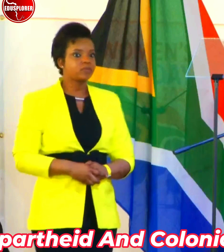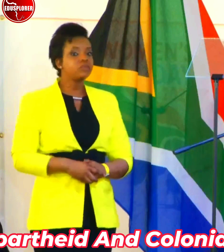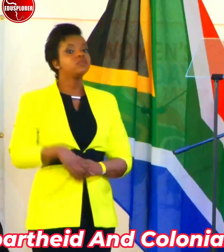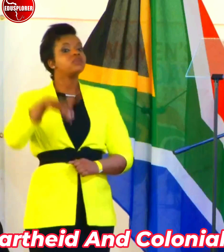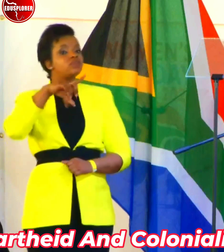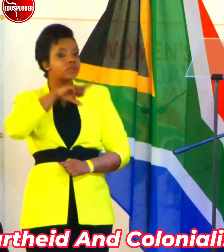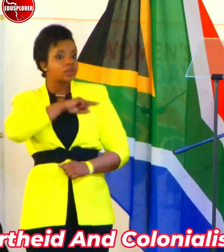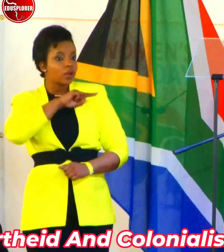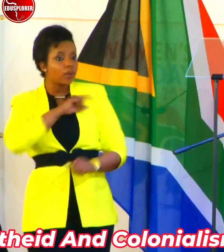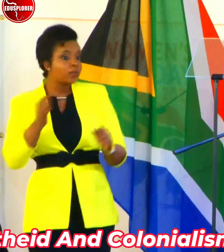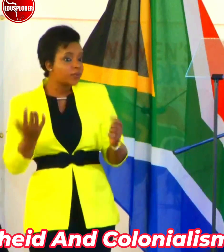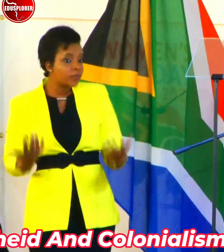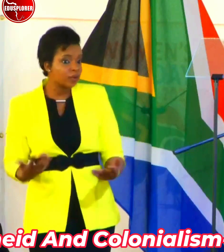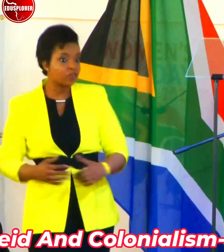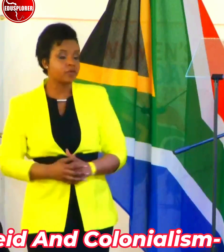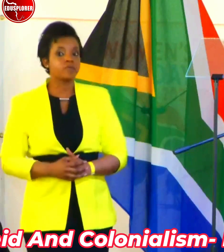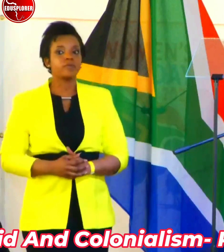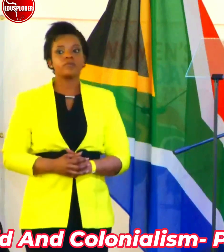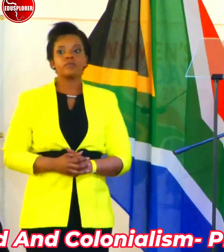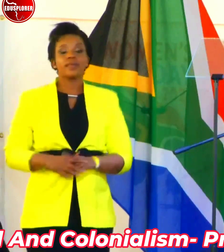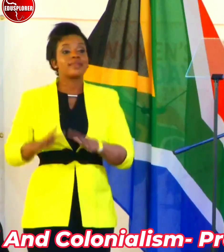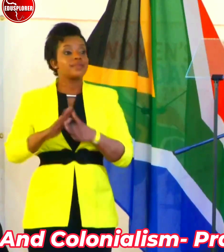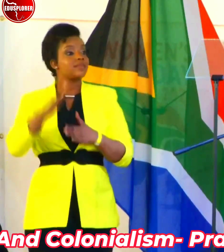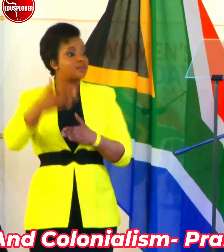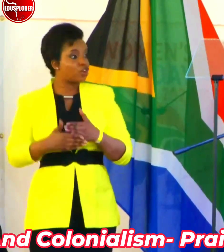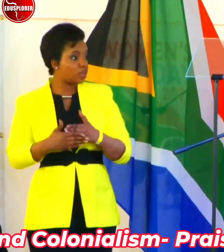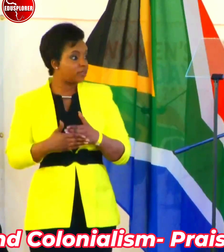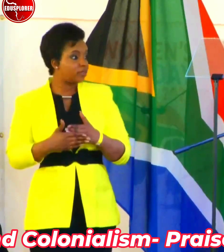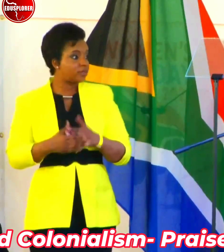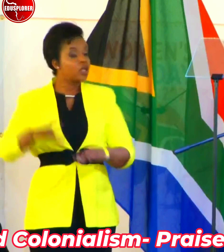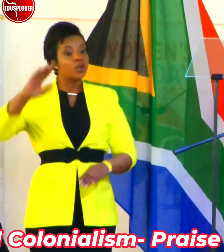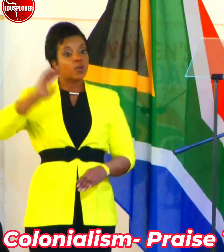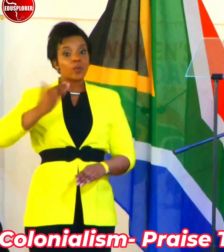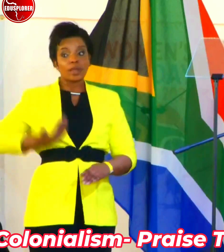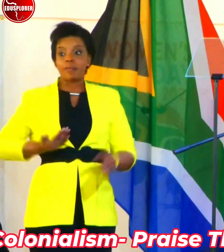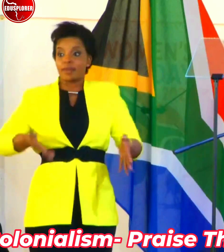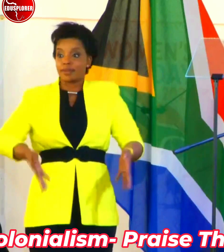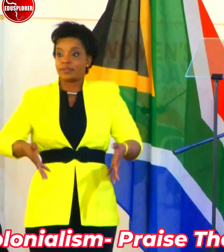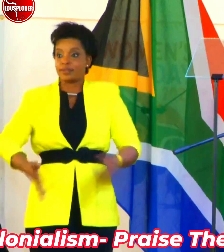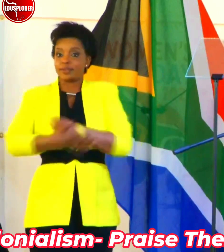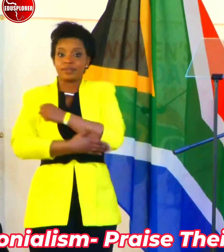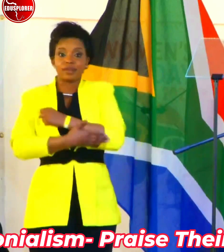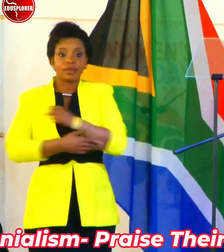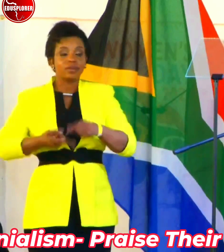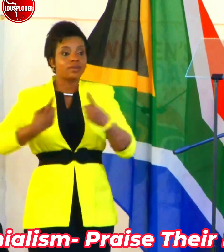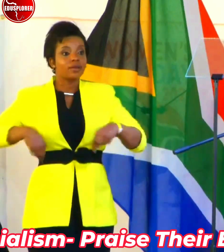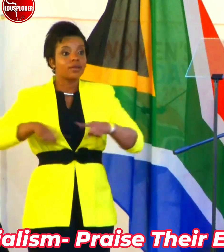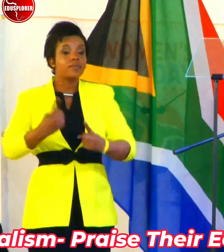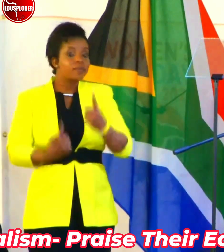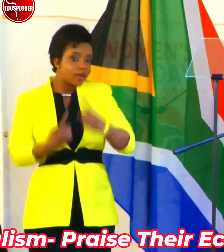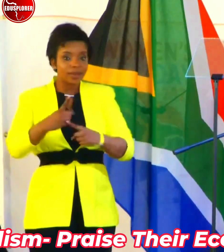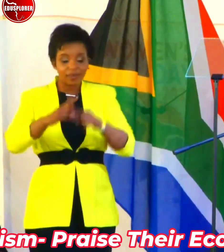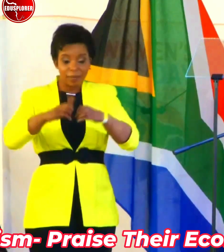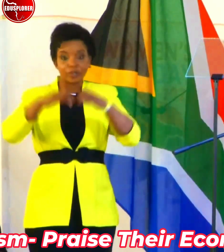Because in the end, the women of our country, being the majority population section in